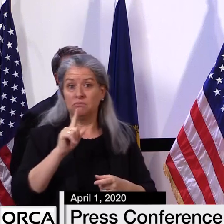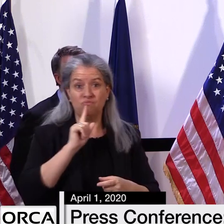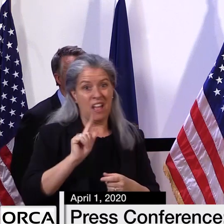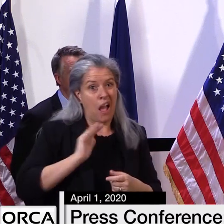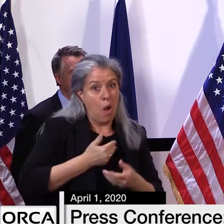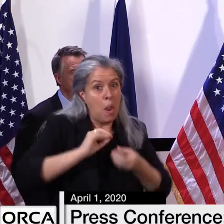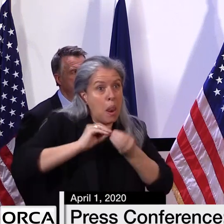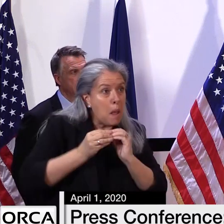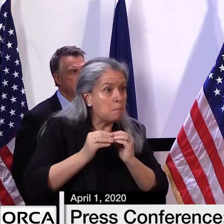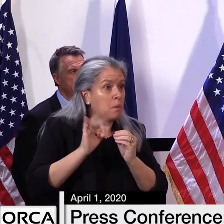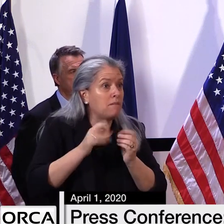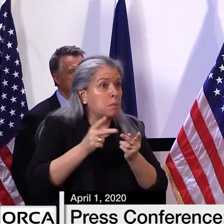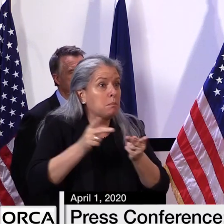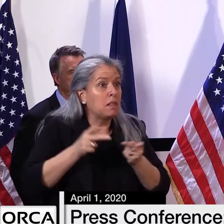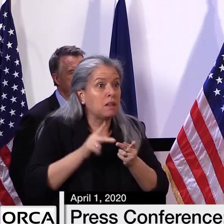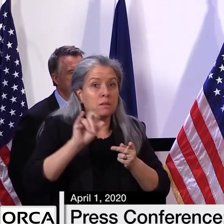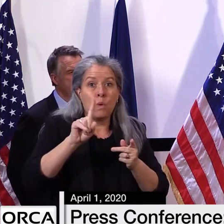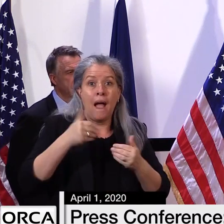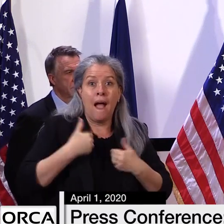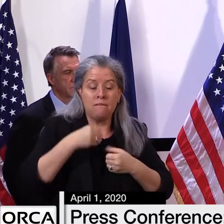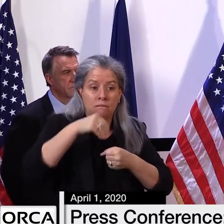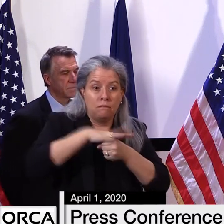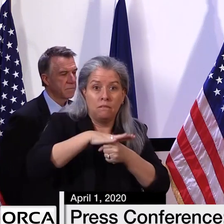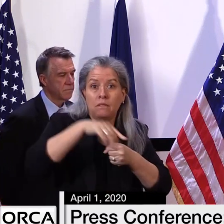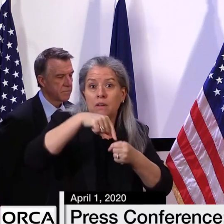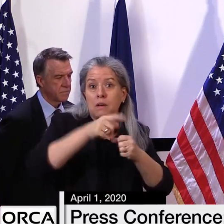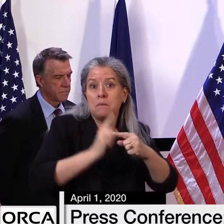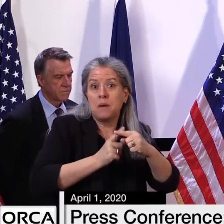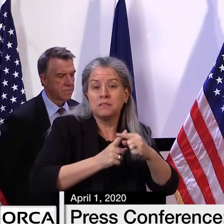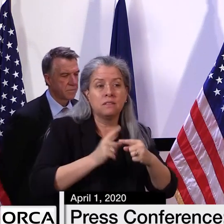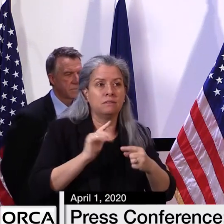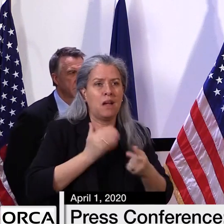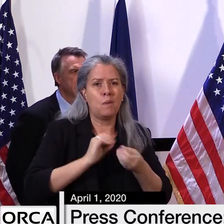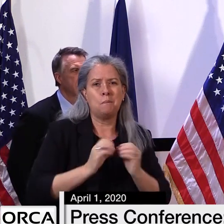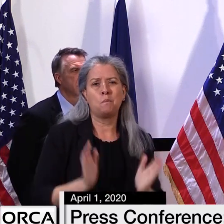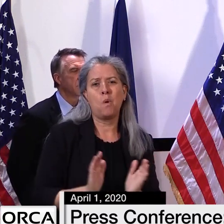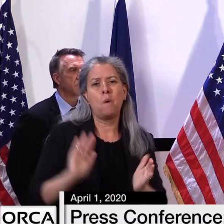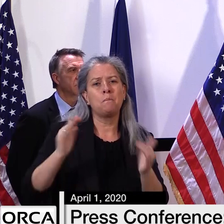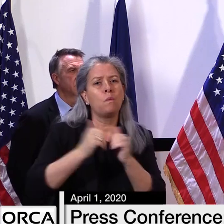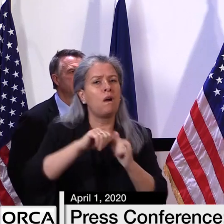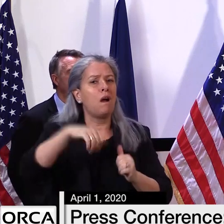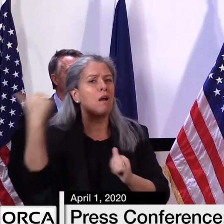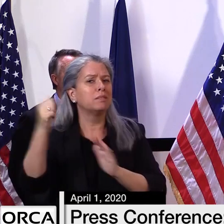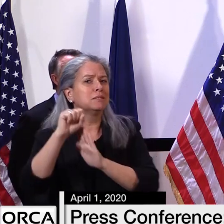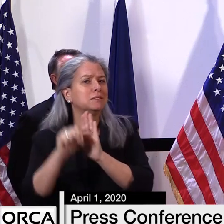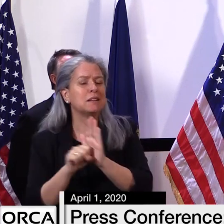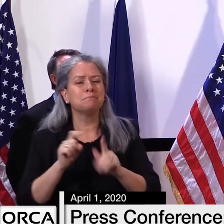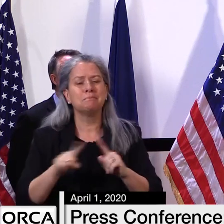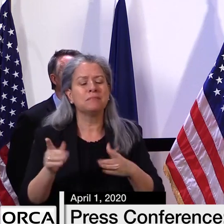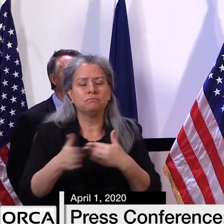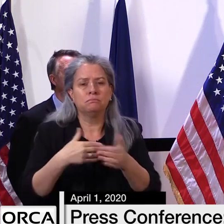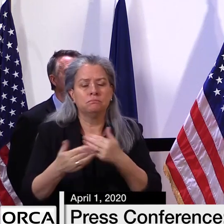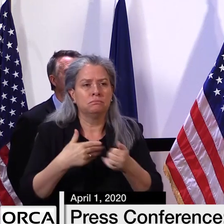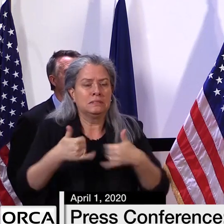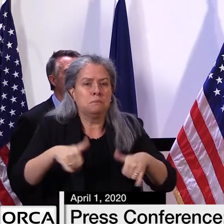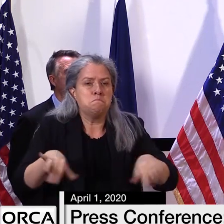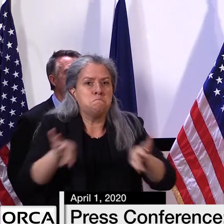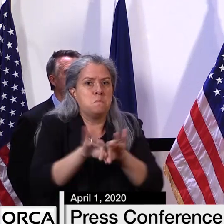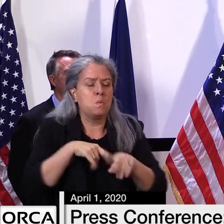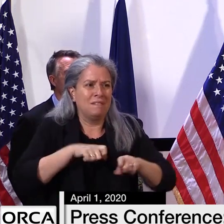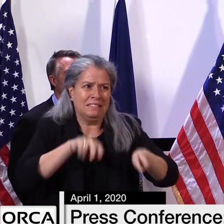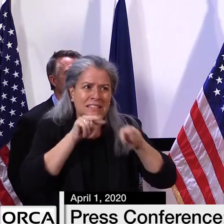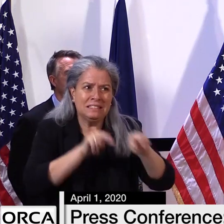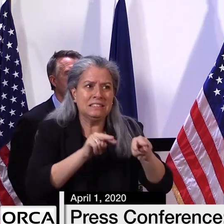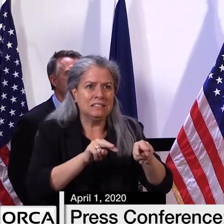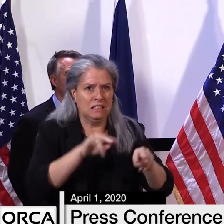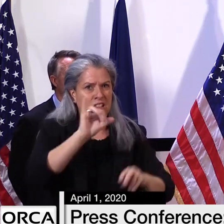of the number of facilities, thank goodness, that have had a case. But this is something that we're going to be seeing as an